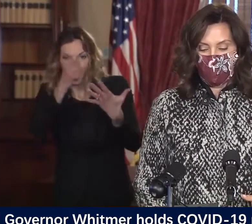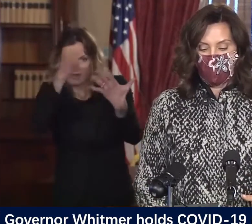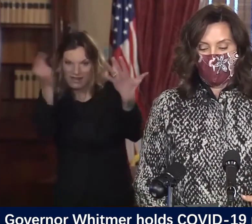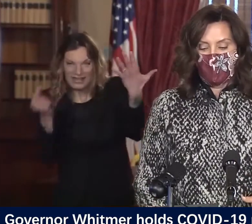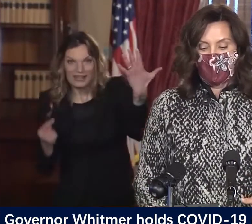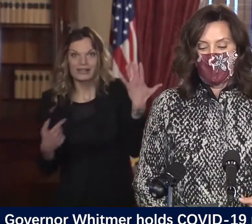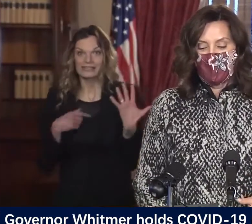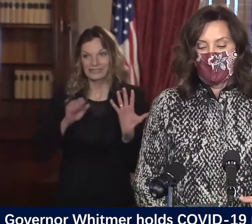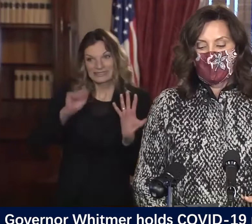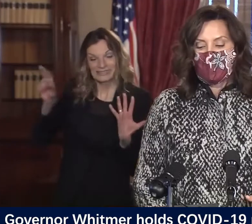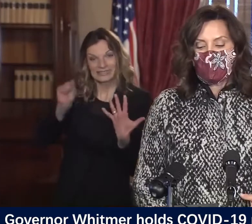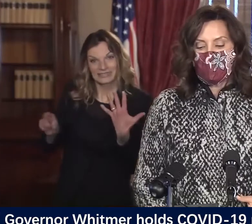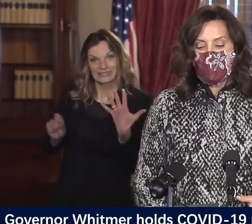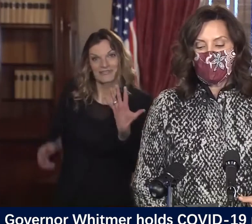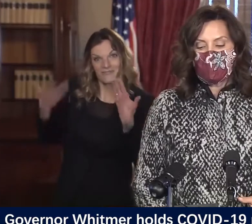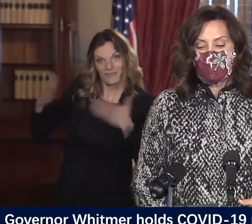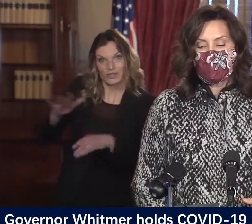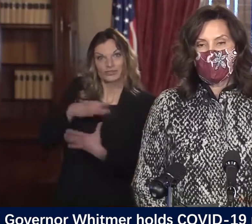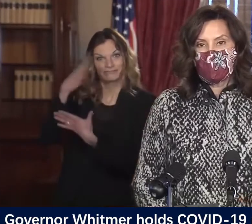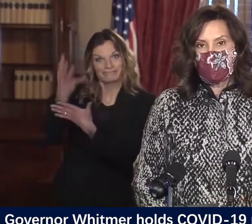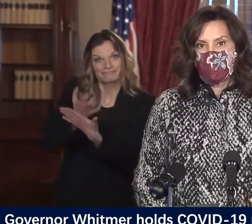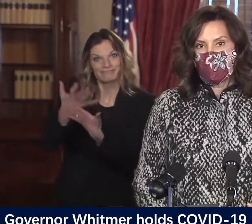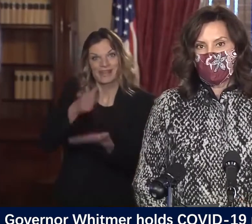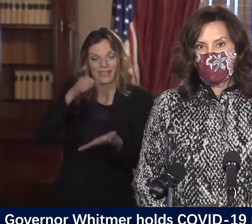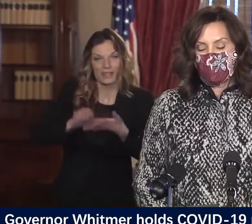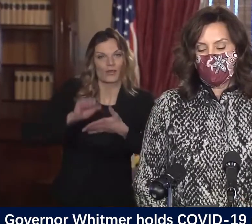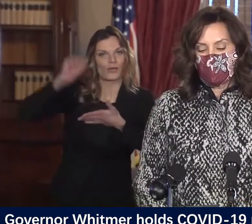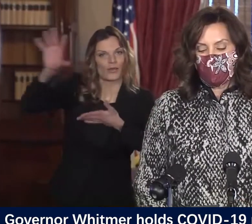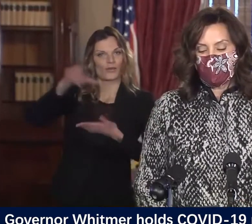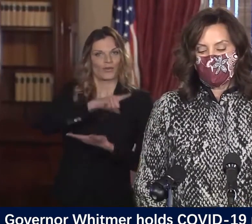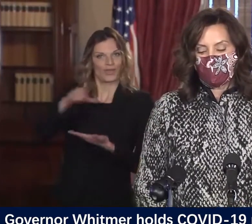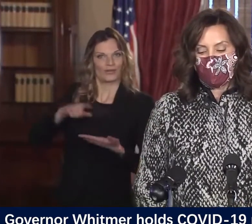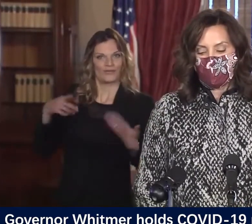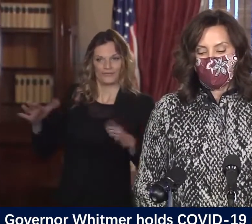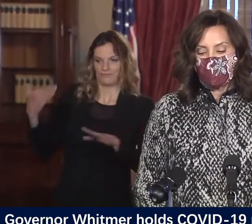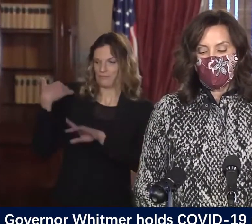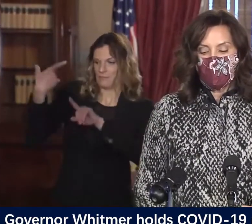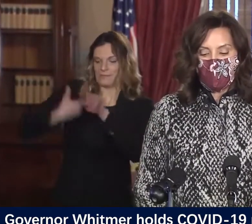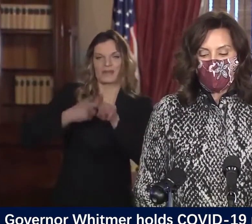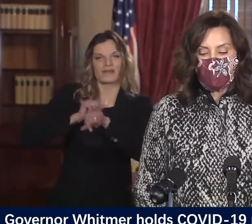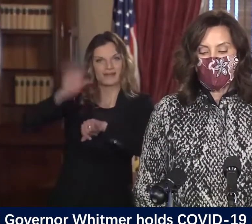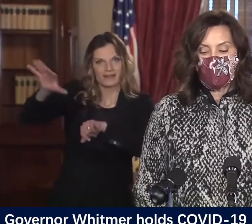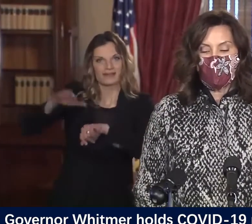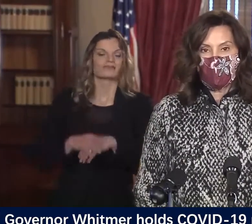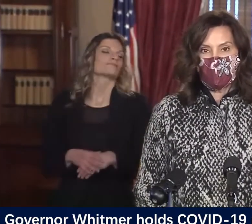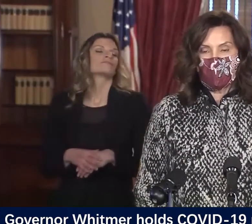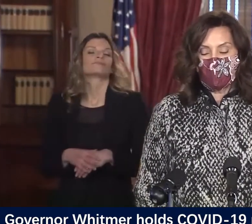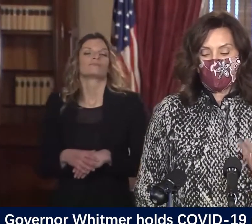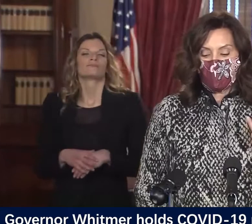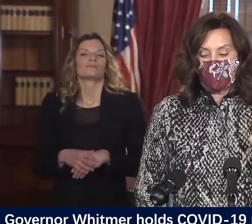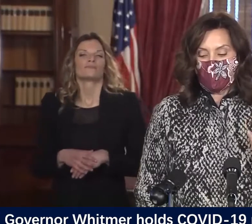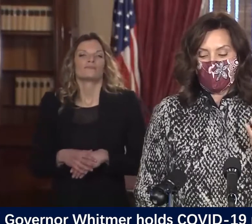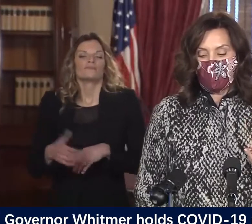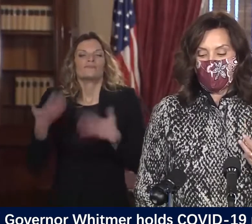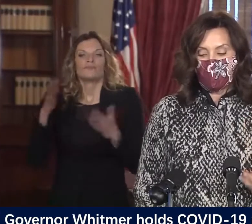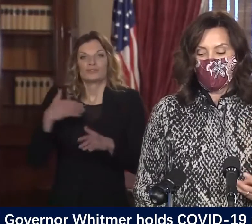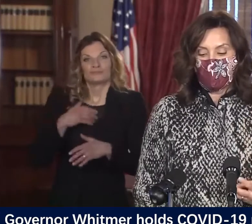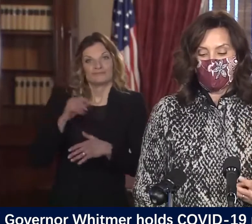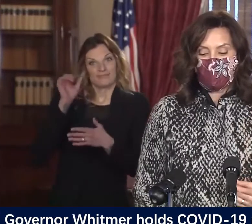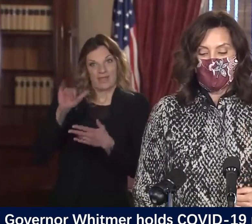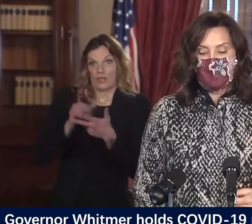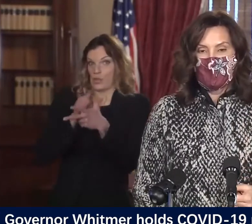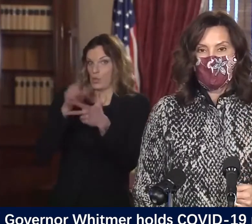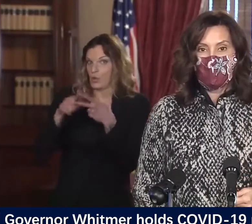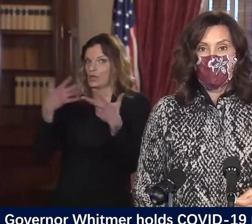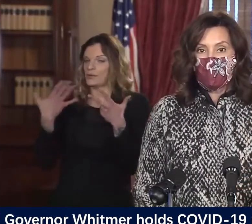serve. Last month, I sent a letter to the legislature urging them to work with me on three key